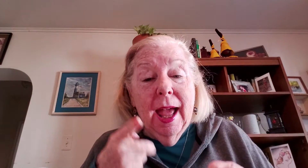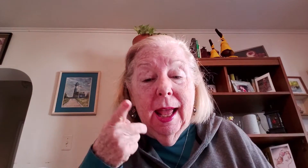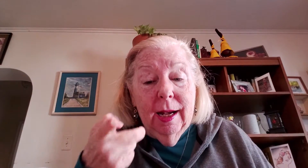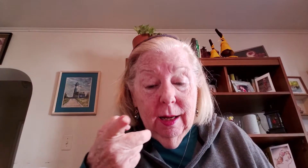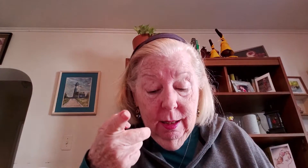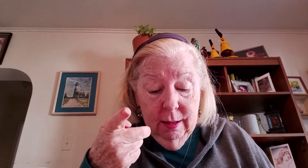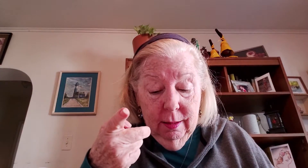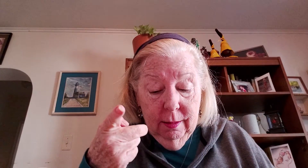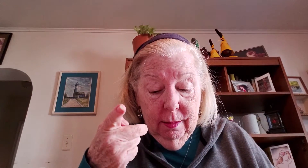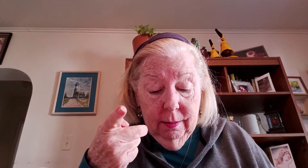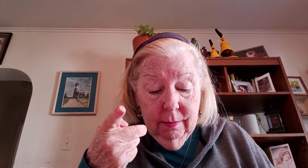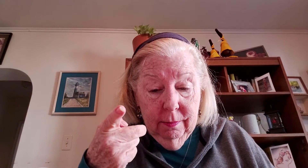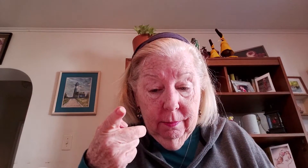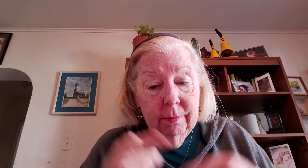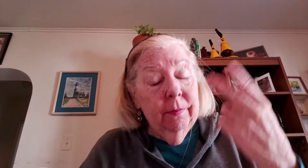Then